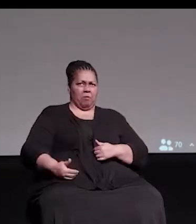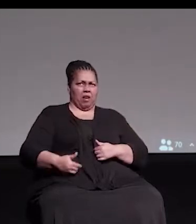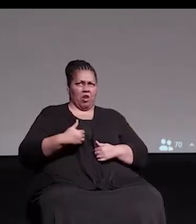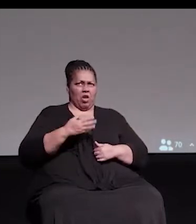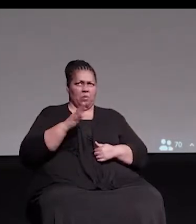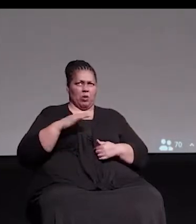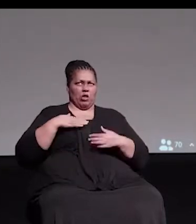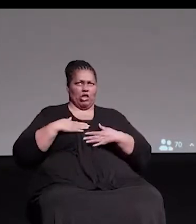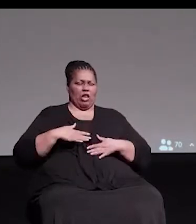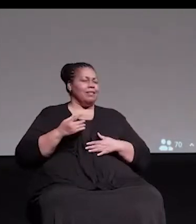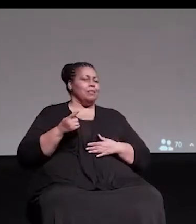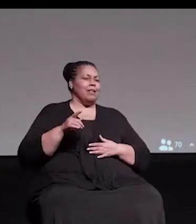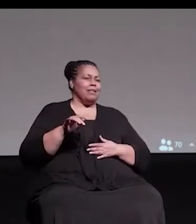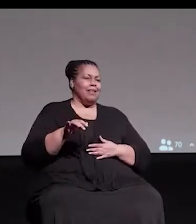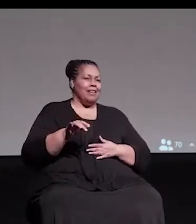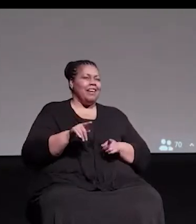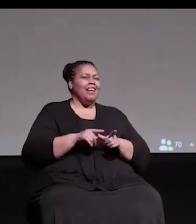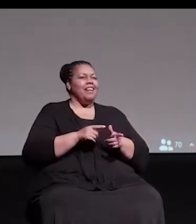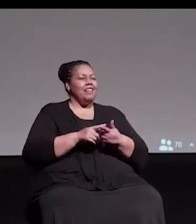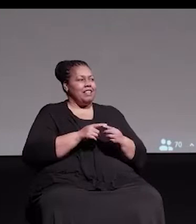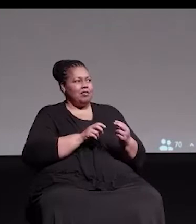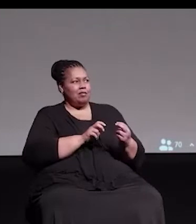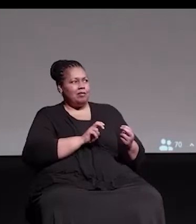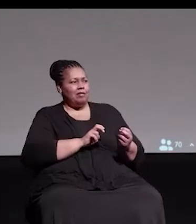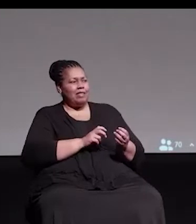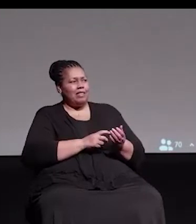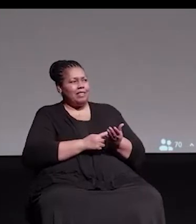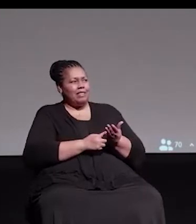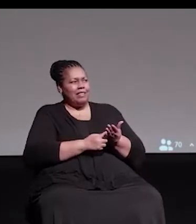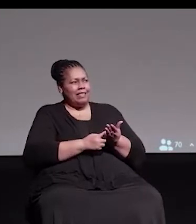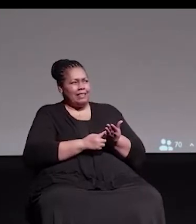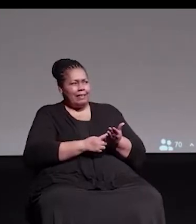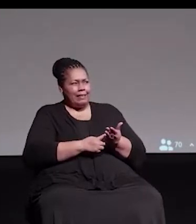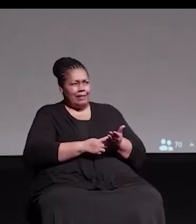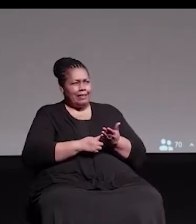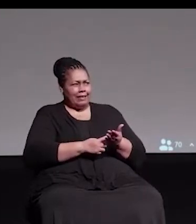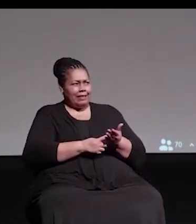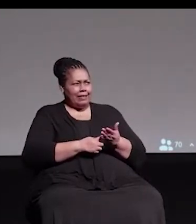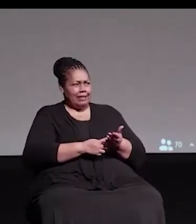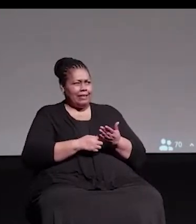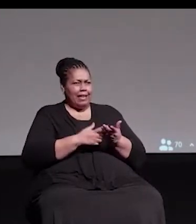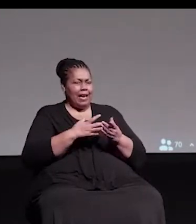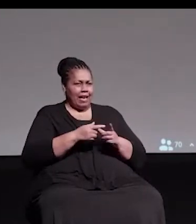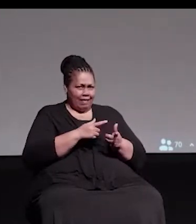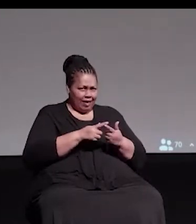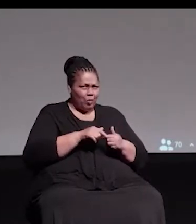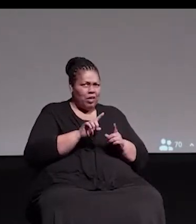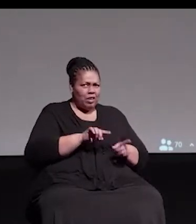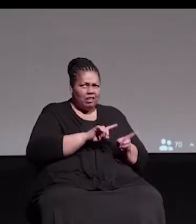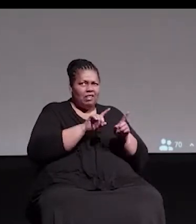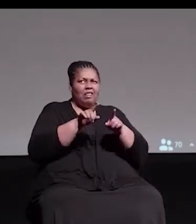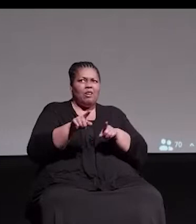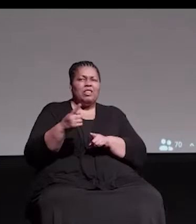know, and then together we, or I hand it to someone who makes that pretty or